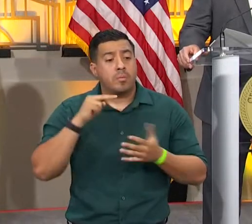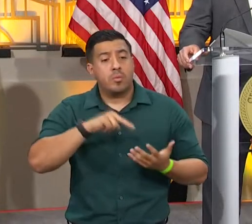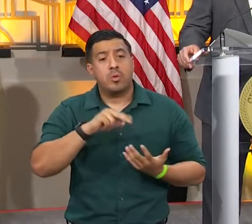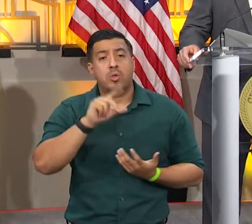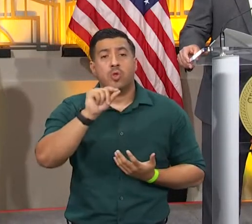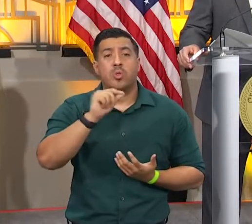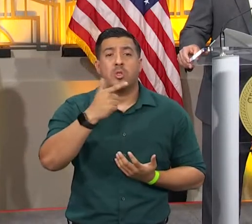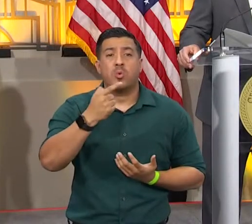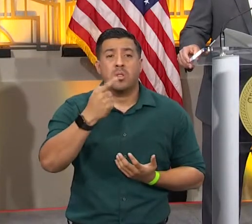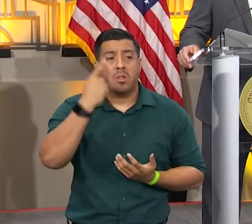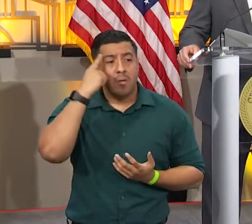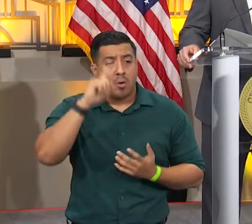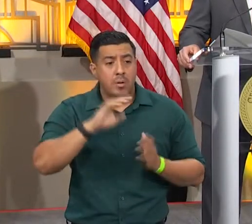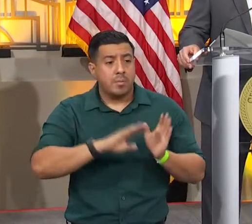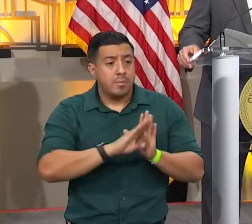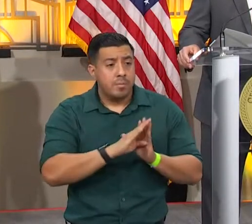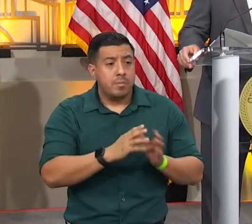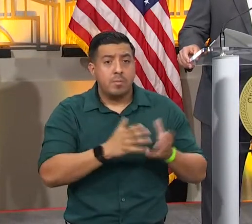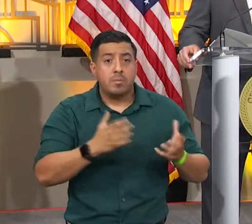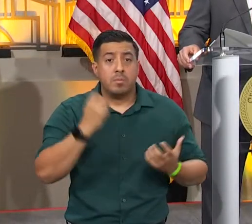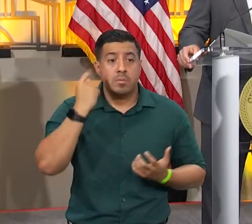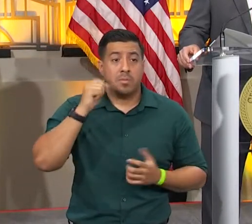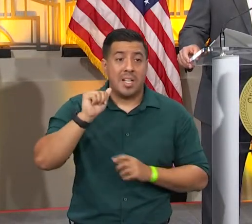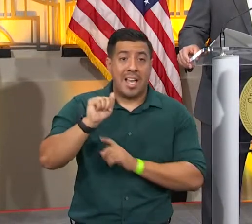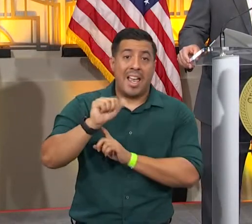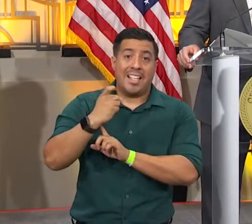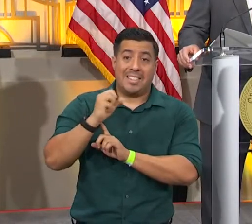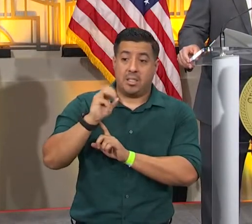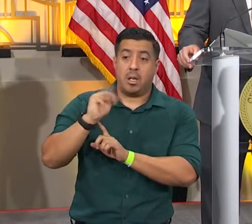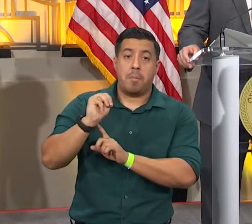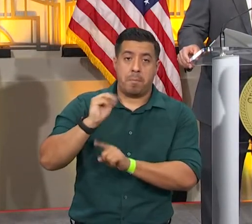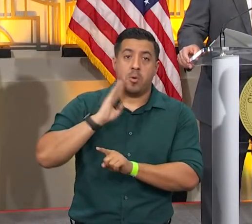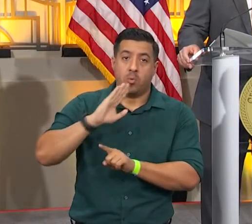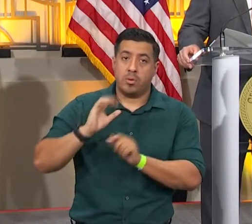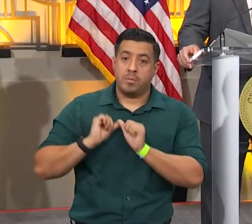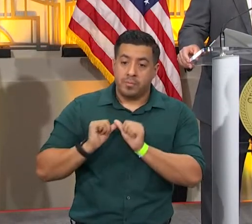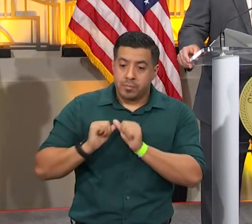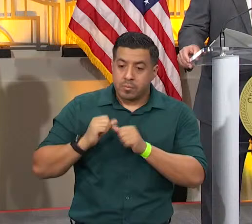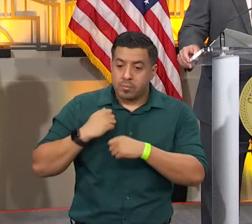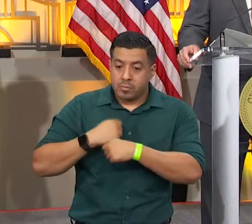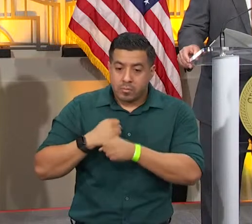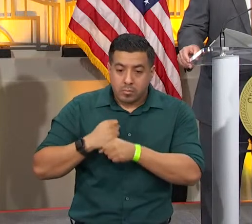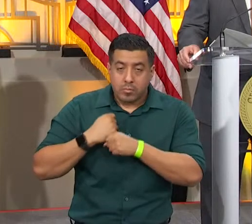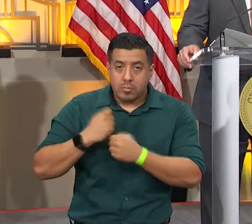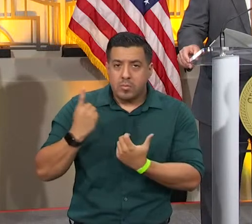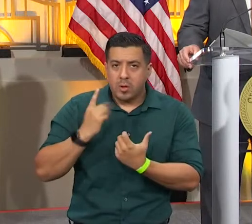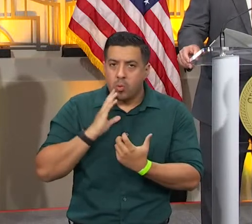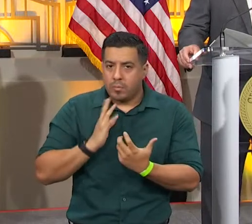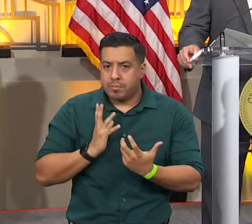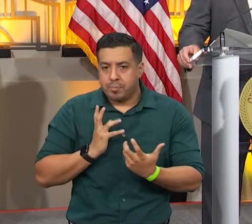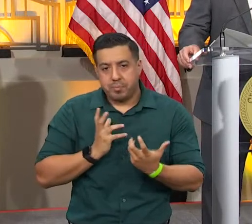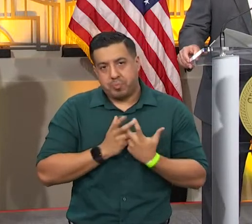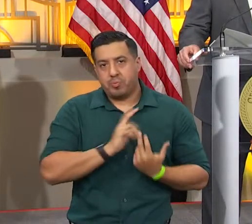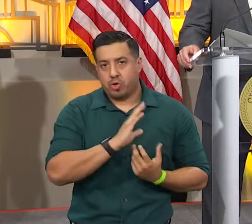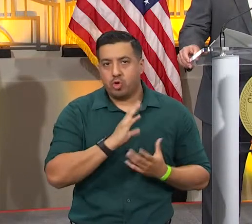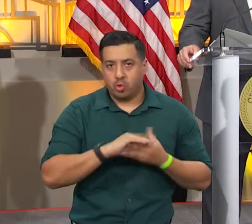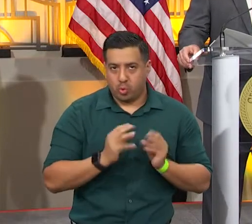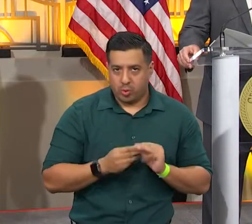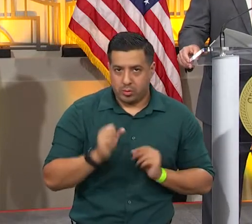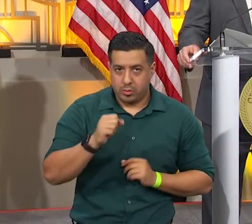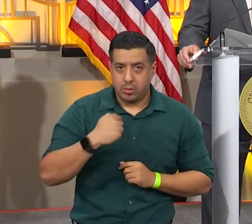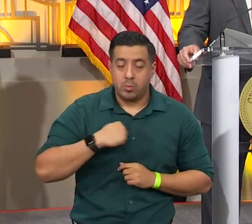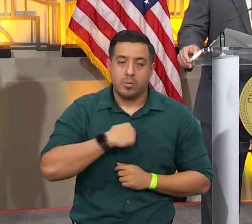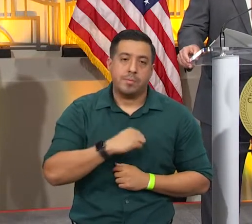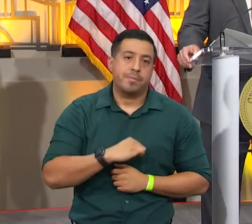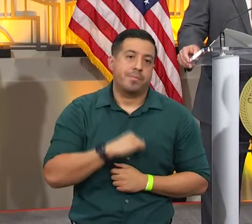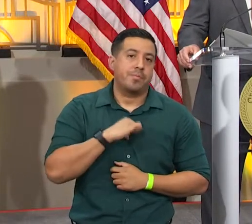hopes for rejuvenation, I believe what Axiom has in the works will contribute something very significant to that story. We are proud to be a